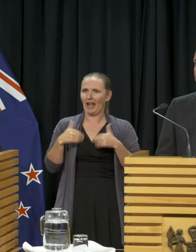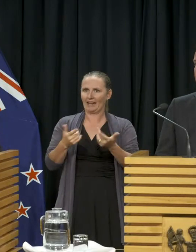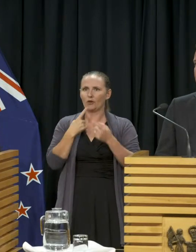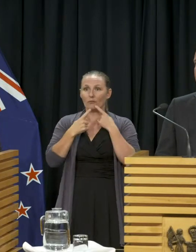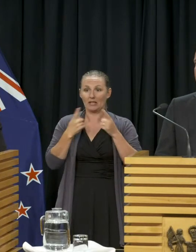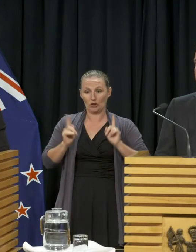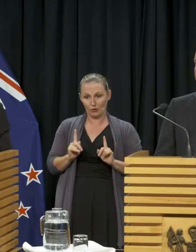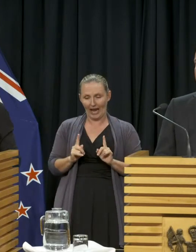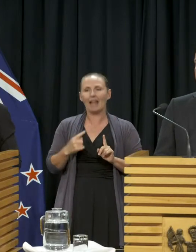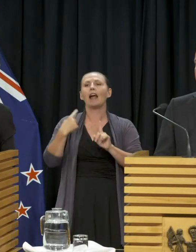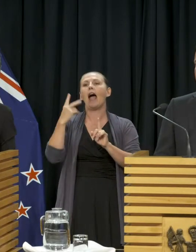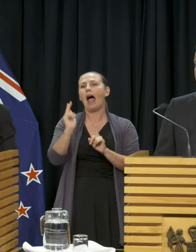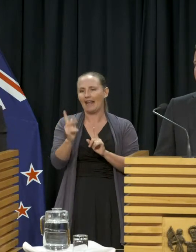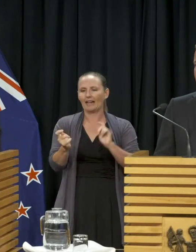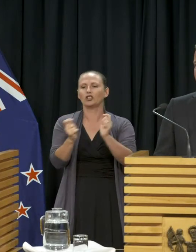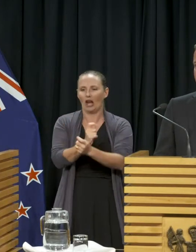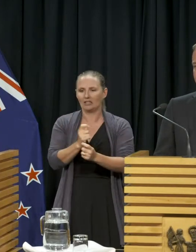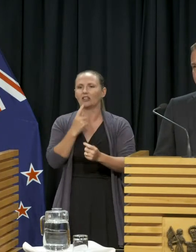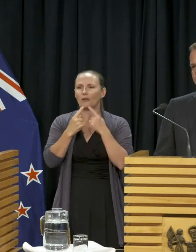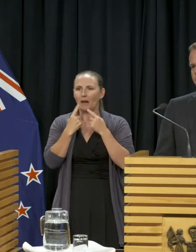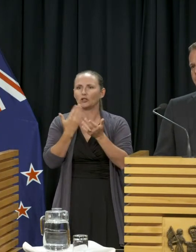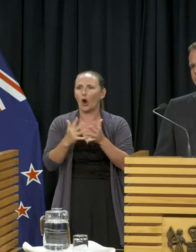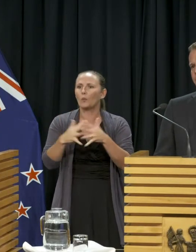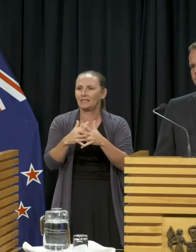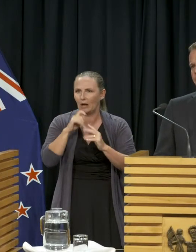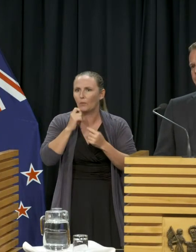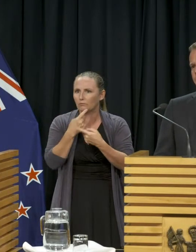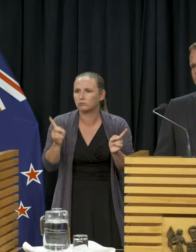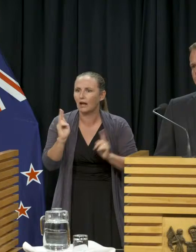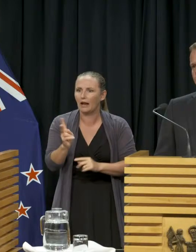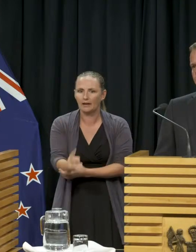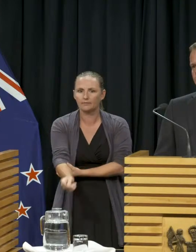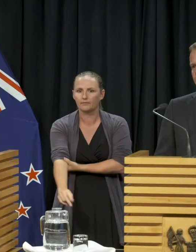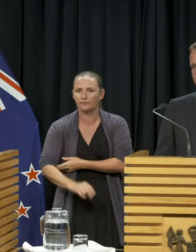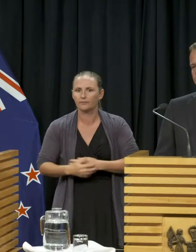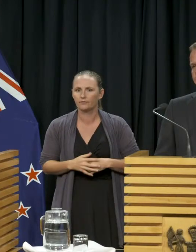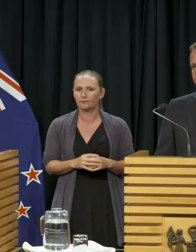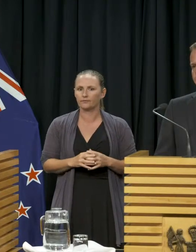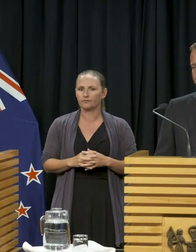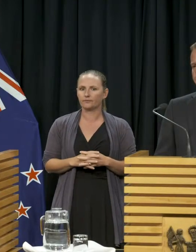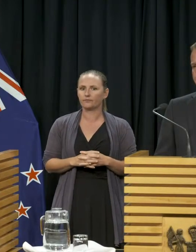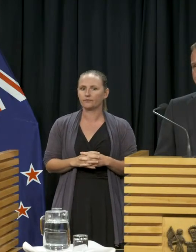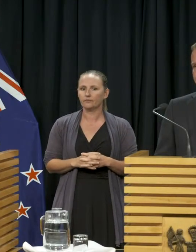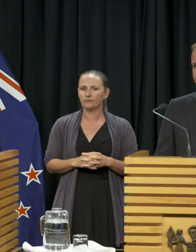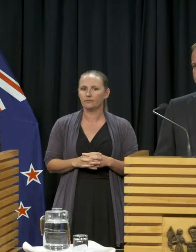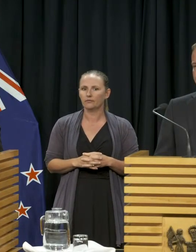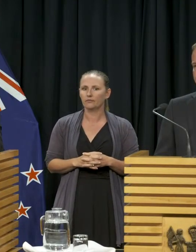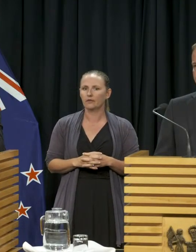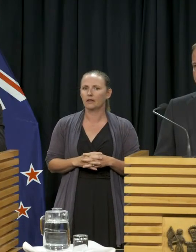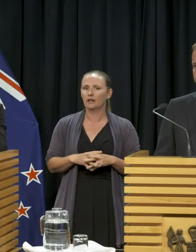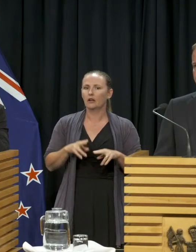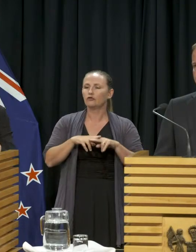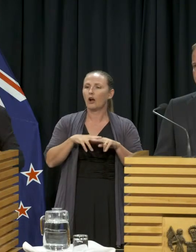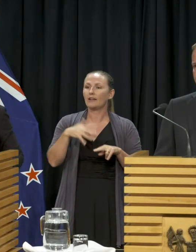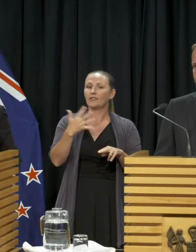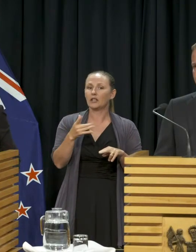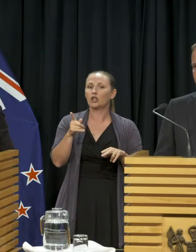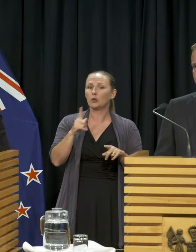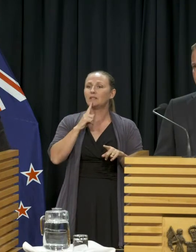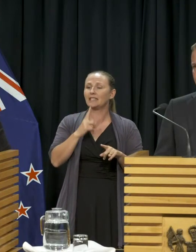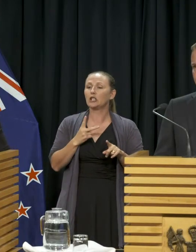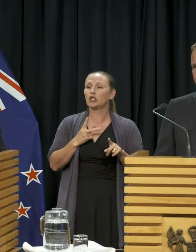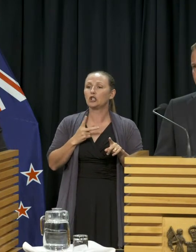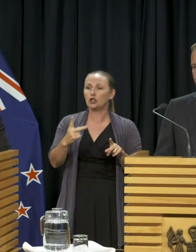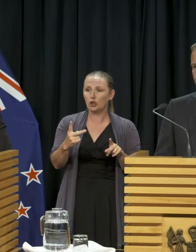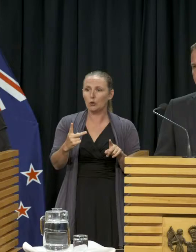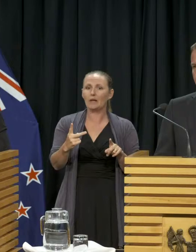Wednesday. Okay, in the front. Thanks. On February 15, you said that it would take 2 or 3 weeks to get through Yep. the whole of the border workforce. But clearly